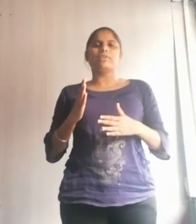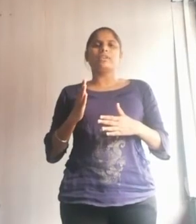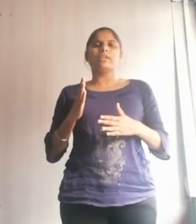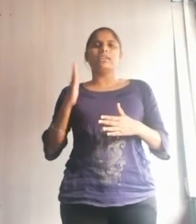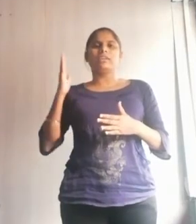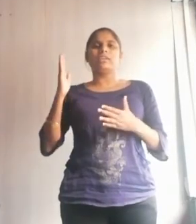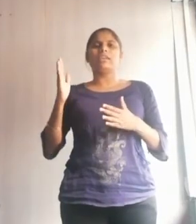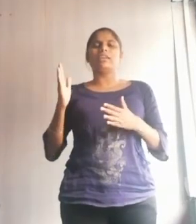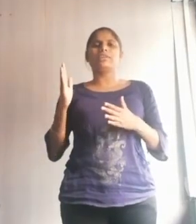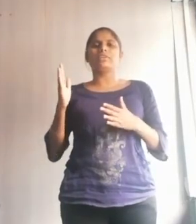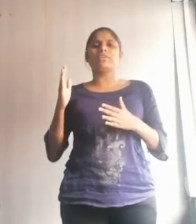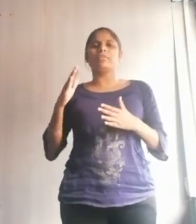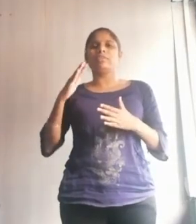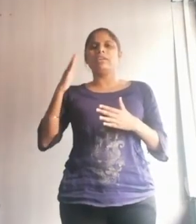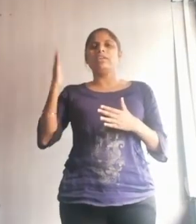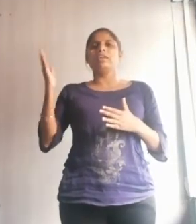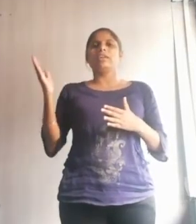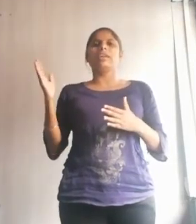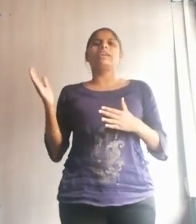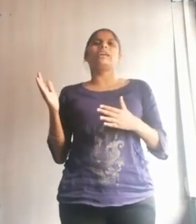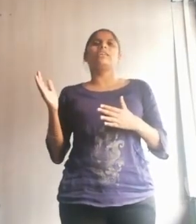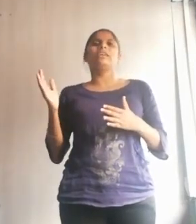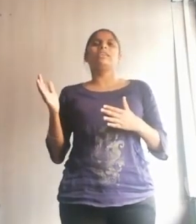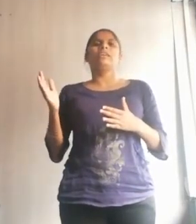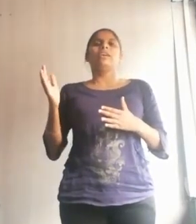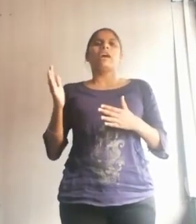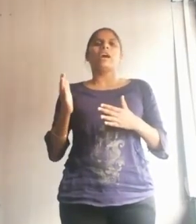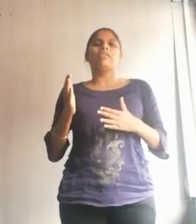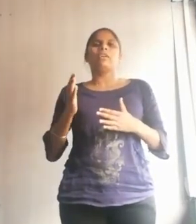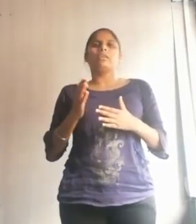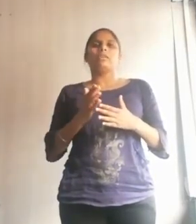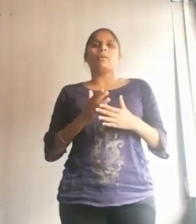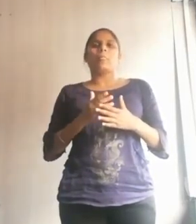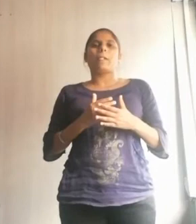important in the collection of the data. Then I